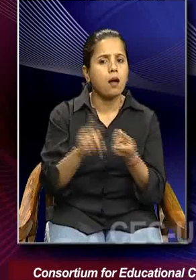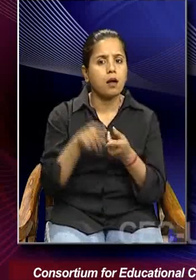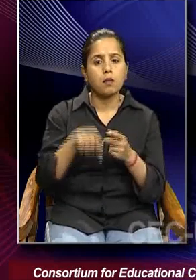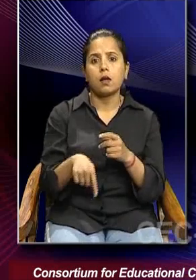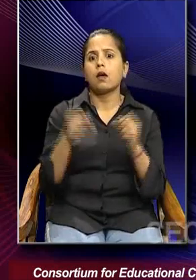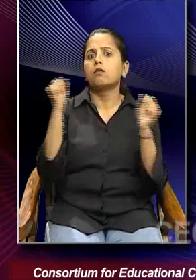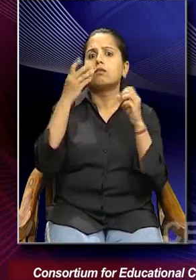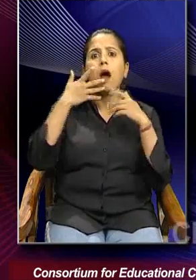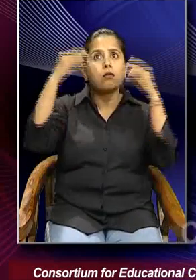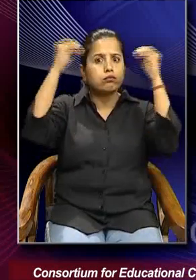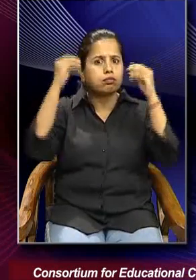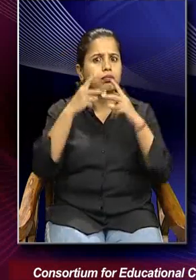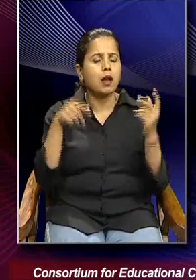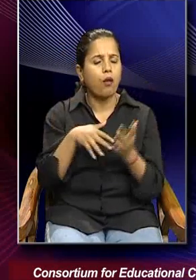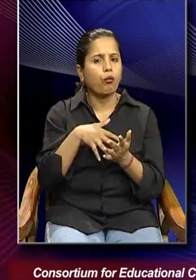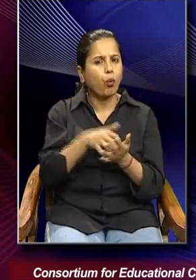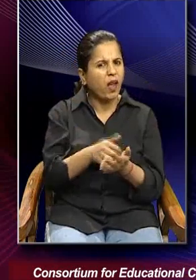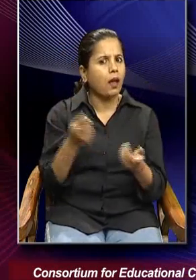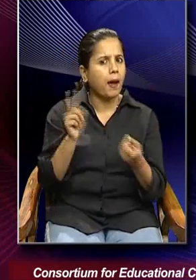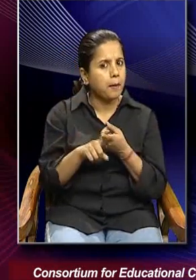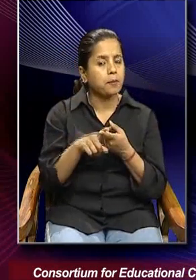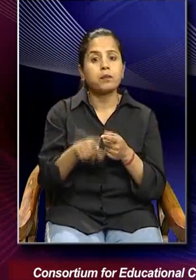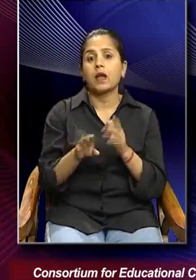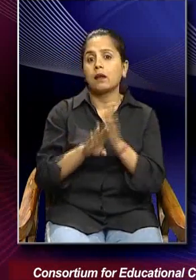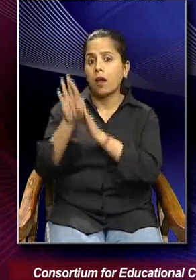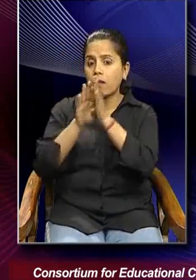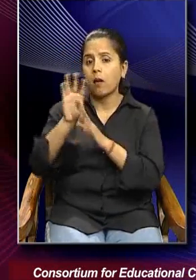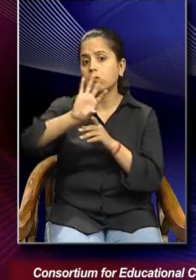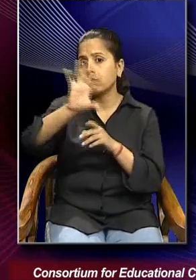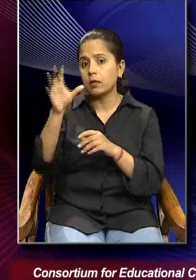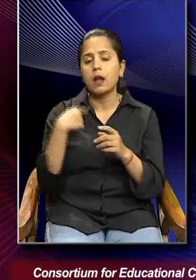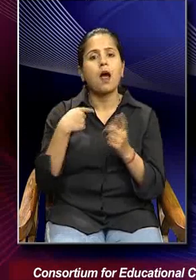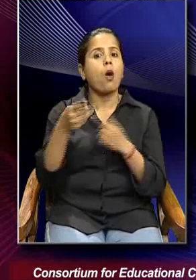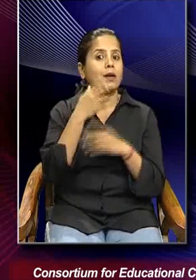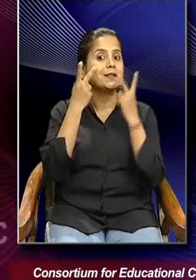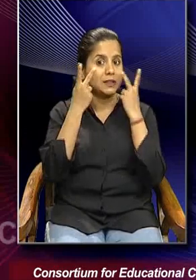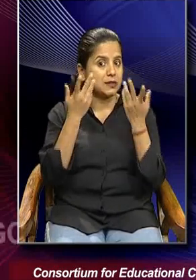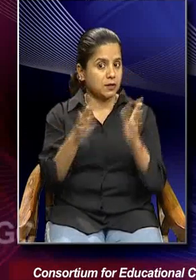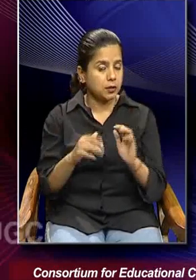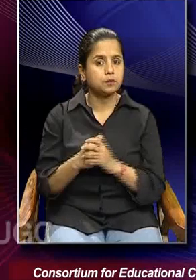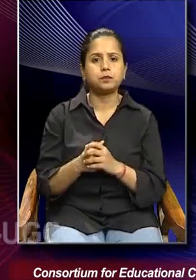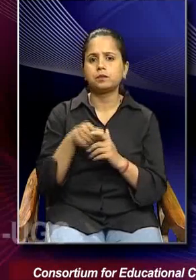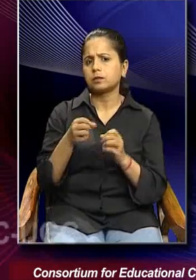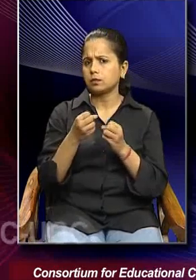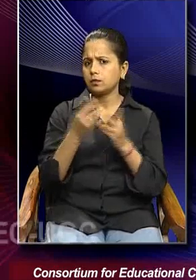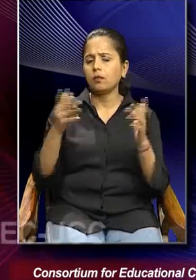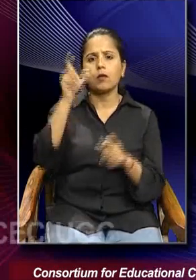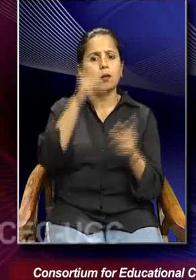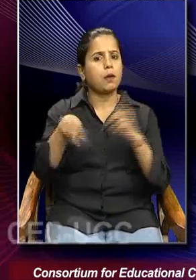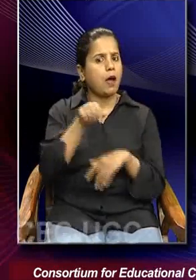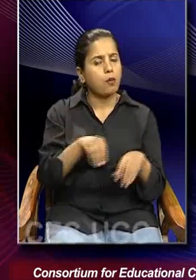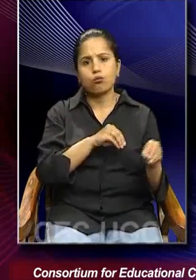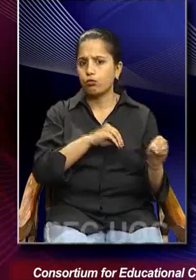season has become weak. So often in developing nations context, we have seen that a lot of people have to move